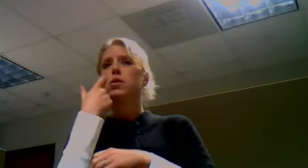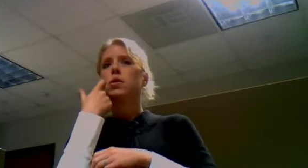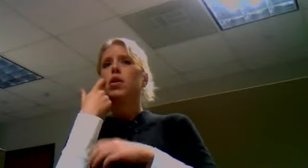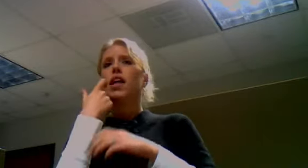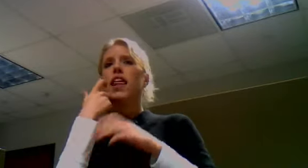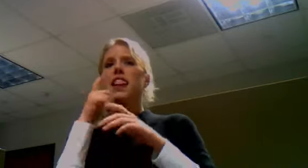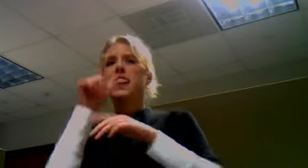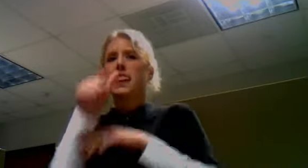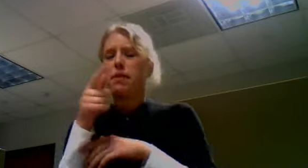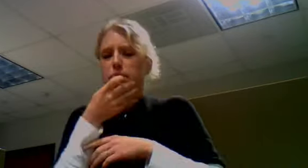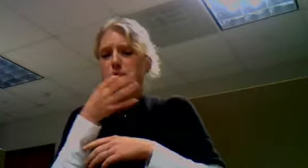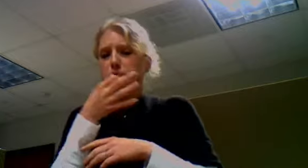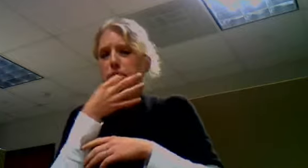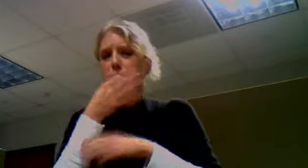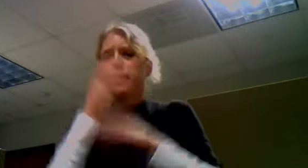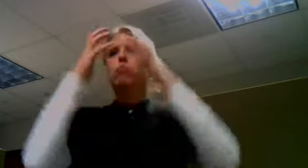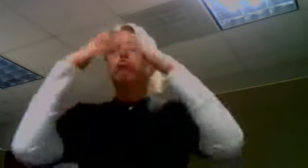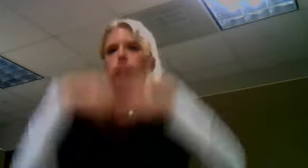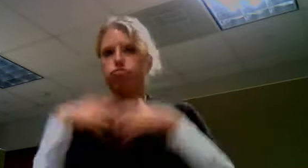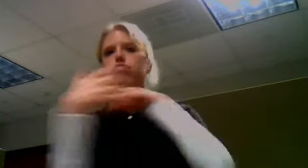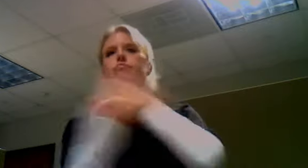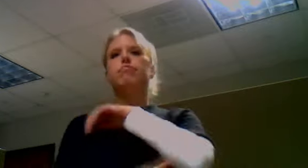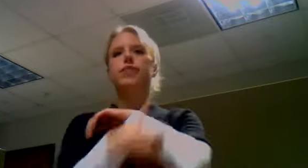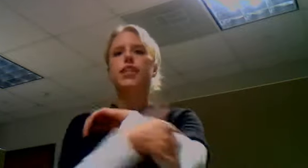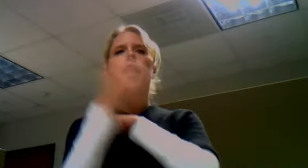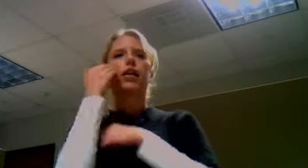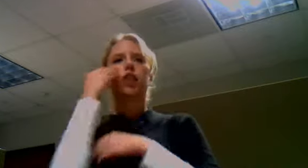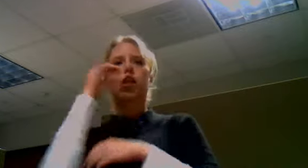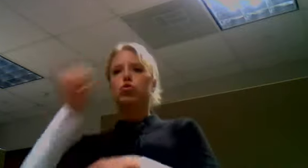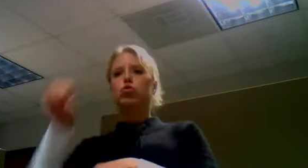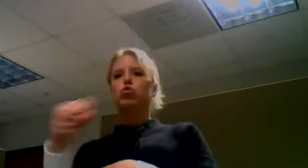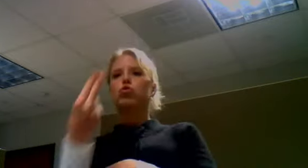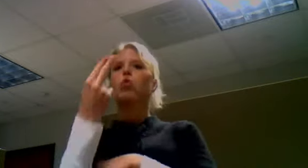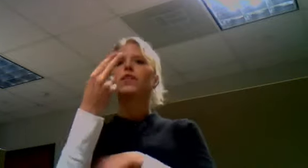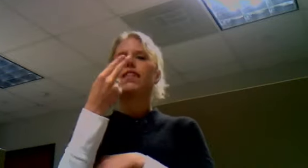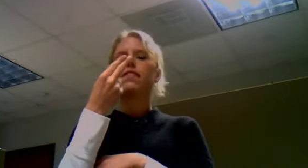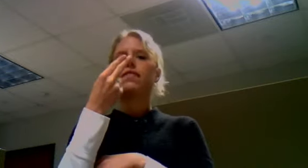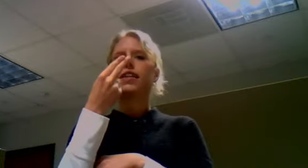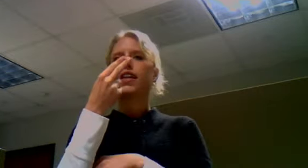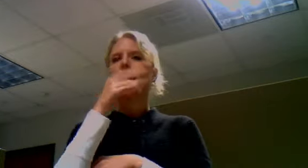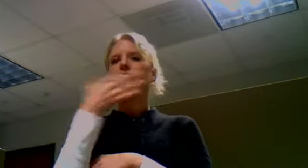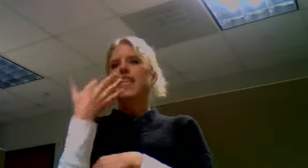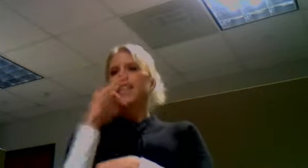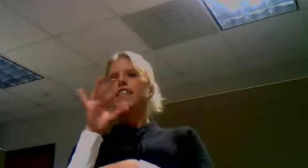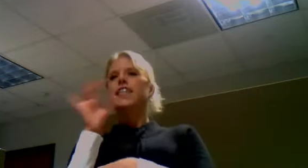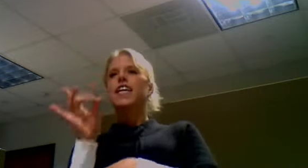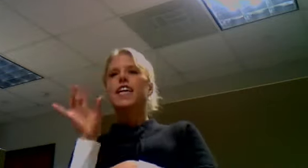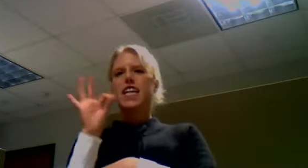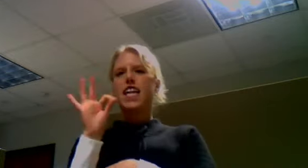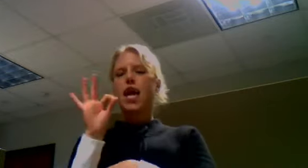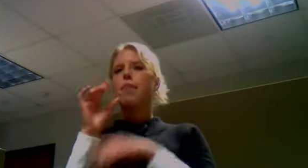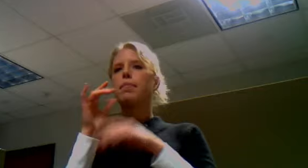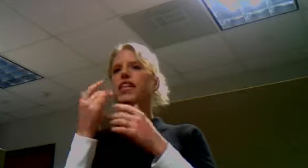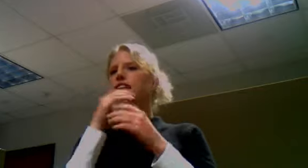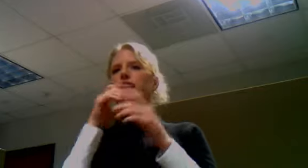picture there is Khrushchev. I know that in 1989, he no longer ruled Soviet Union, but that's the best picture that I